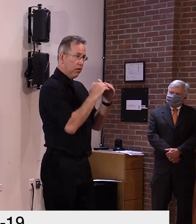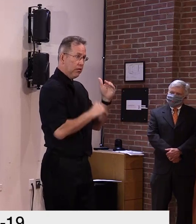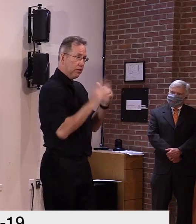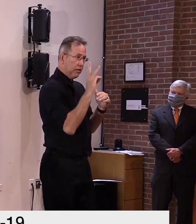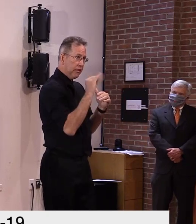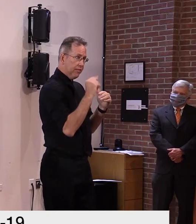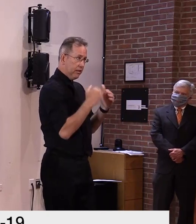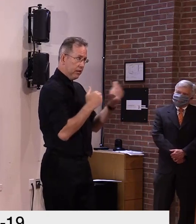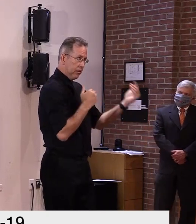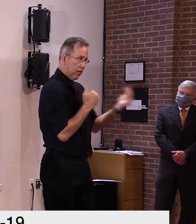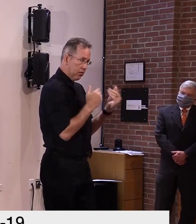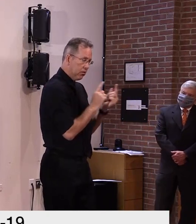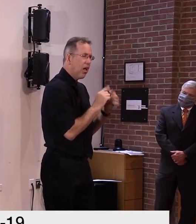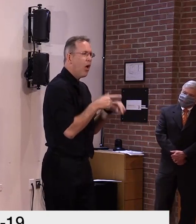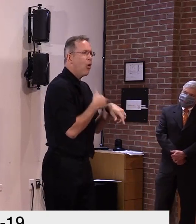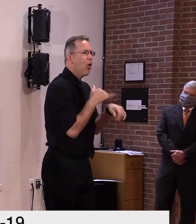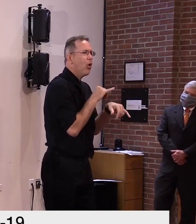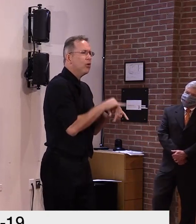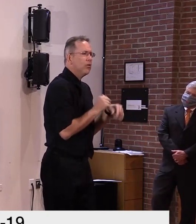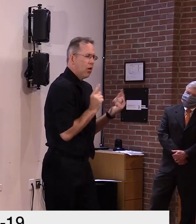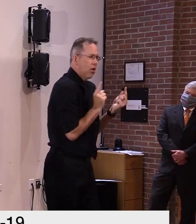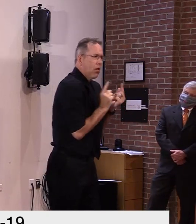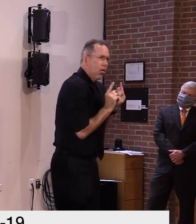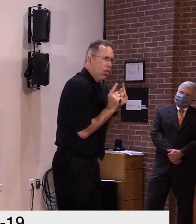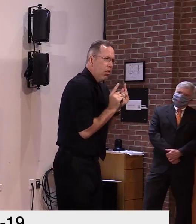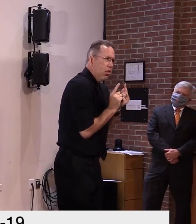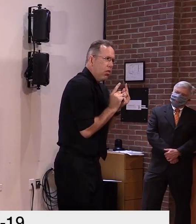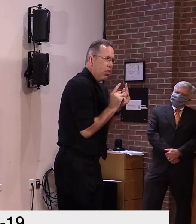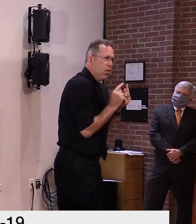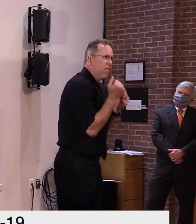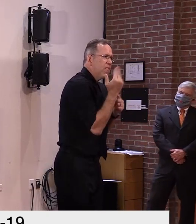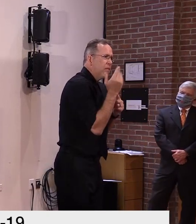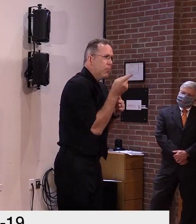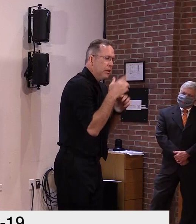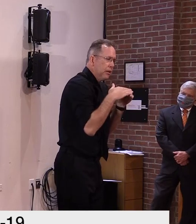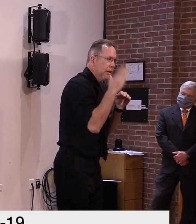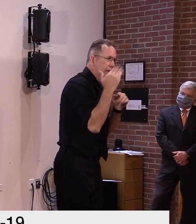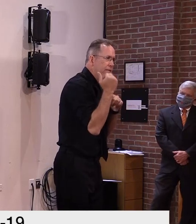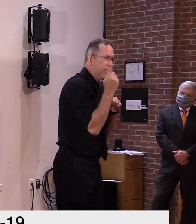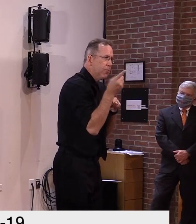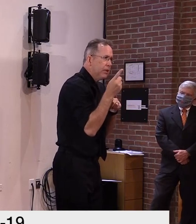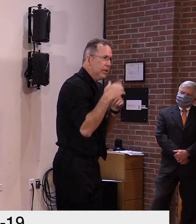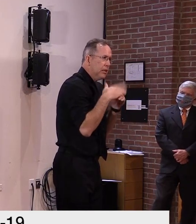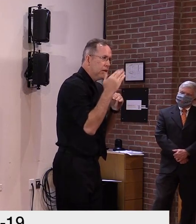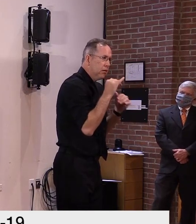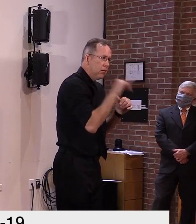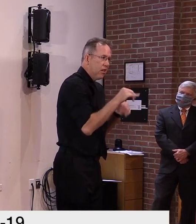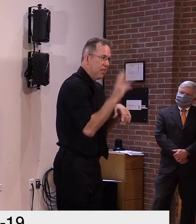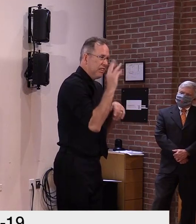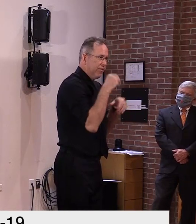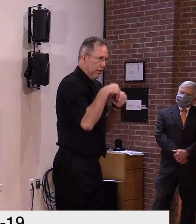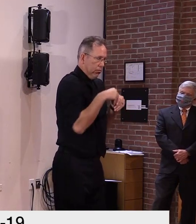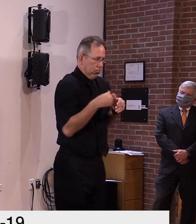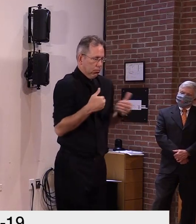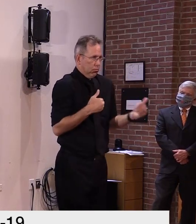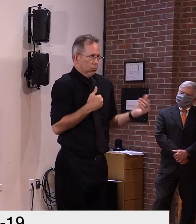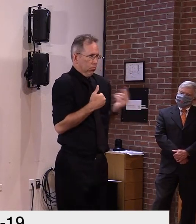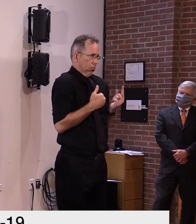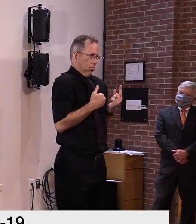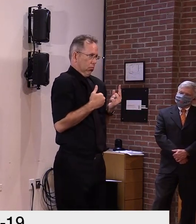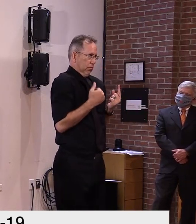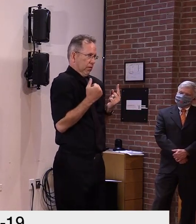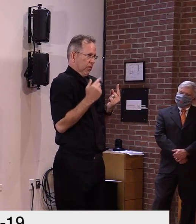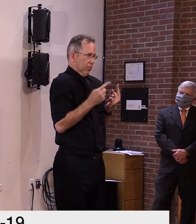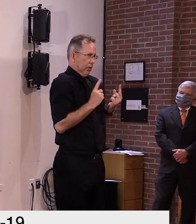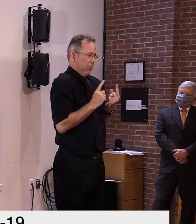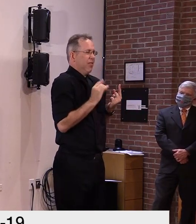of close contact. We, as part of contact tracing, interview lots of